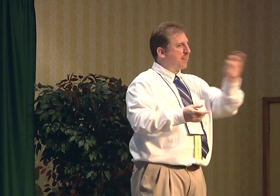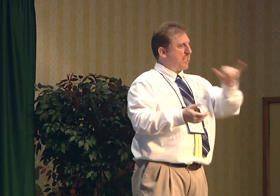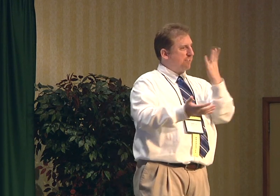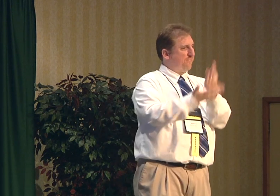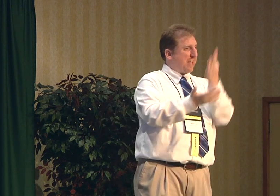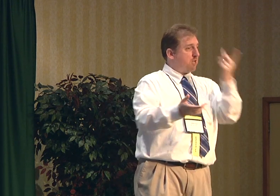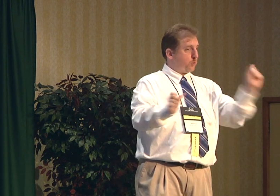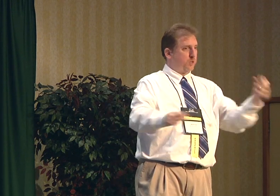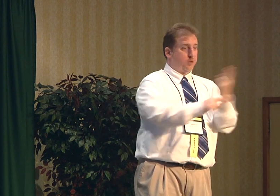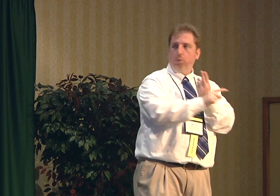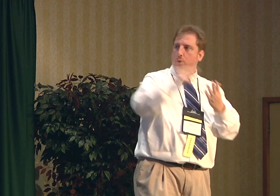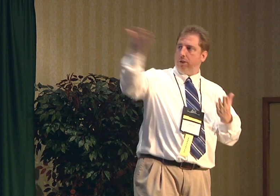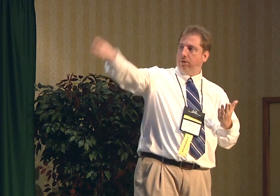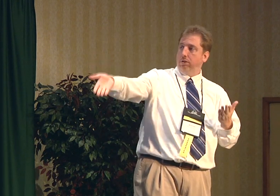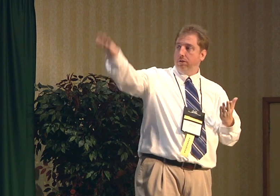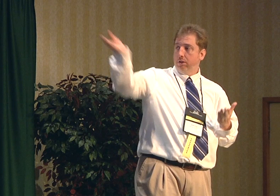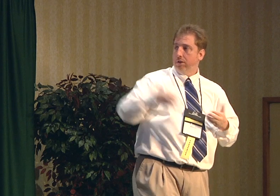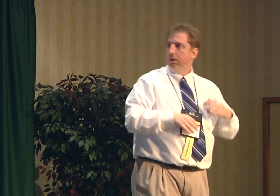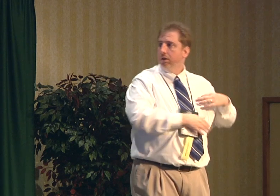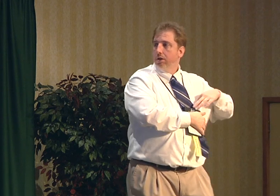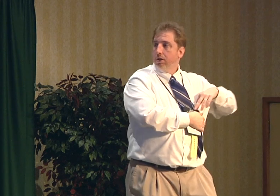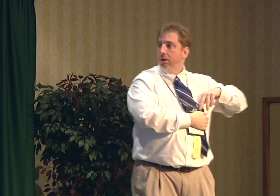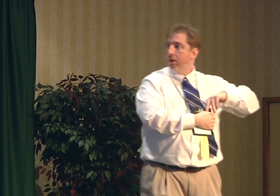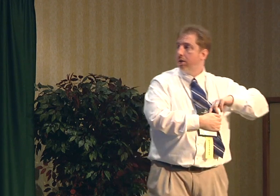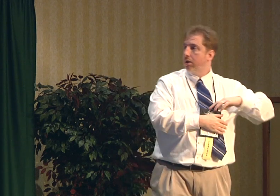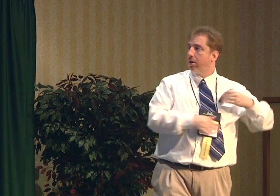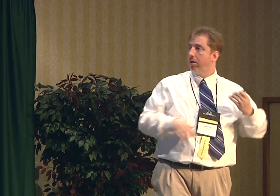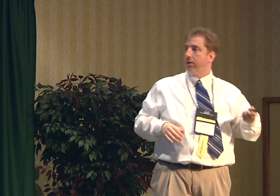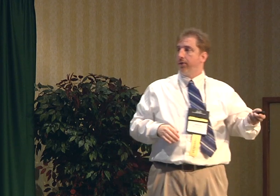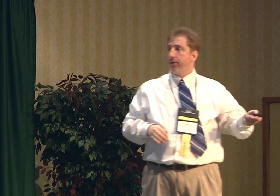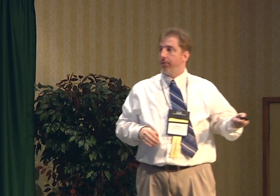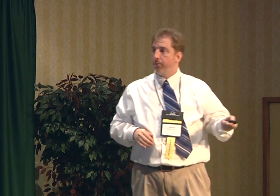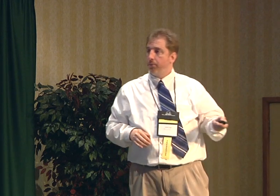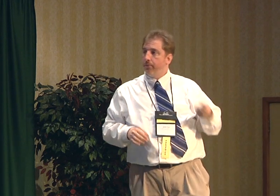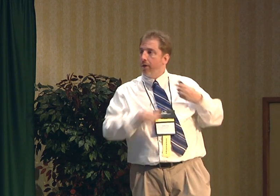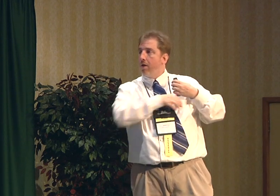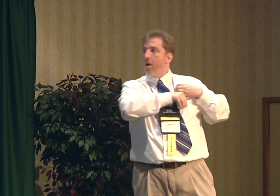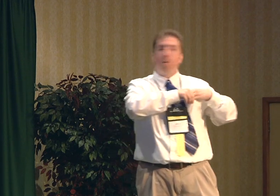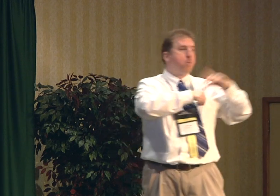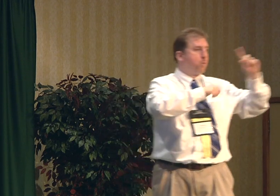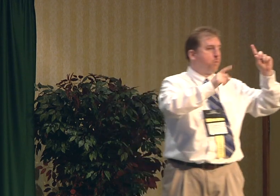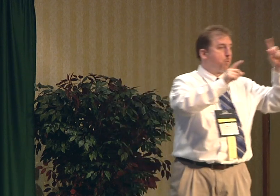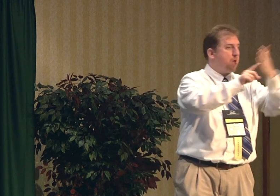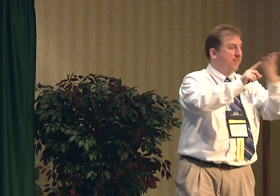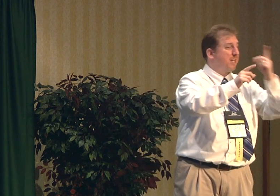not sure about providing an interpreter for you, then you can show them this and show them how it will be financially valuable